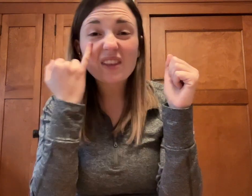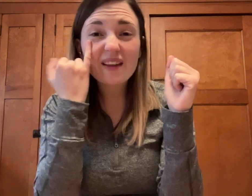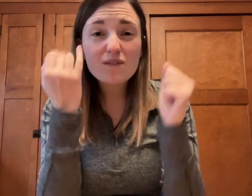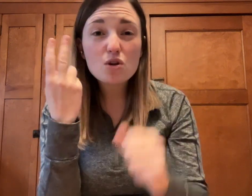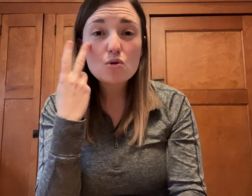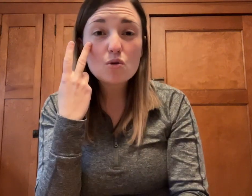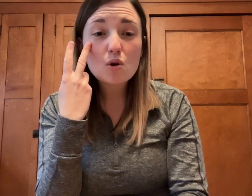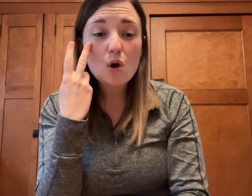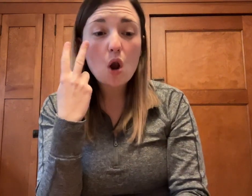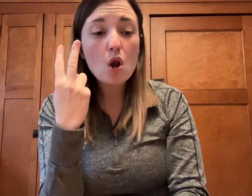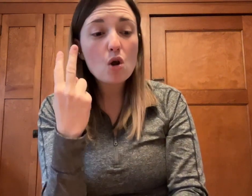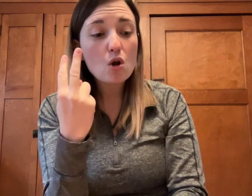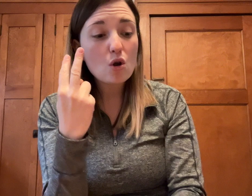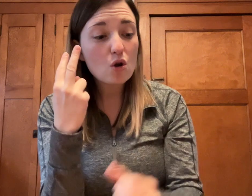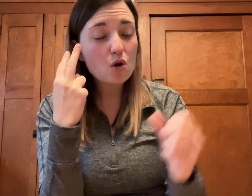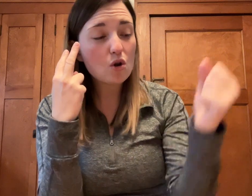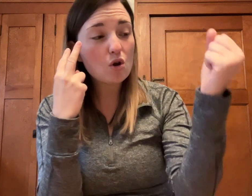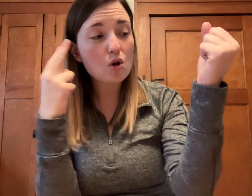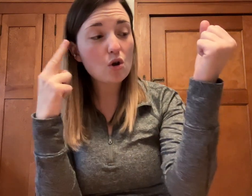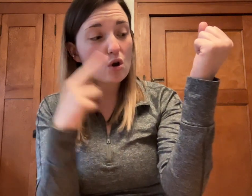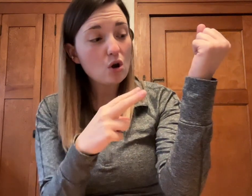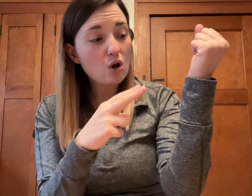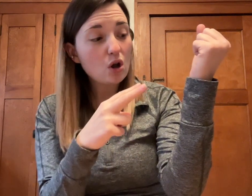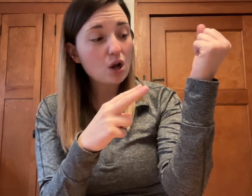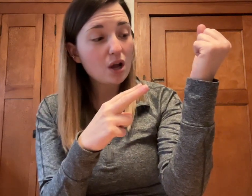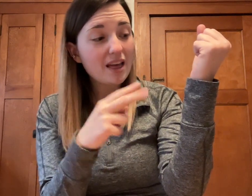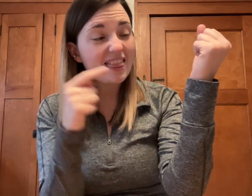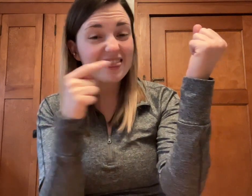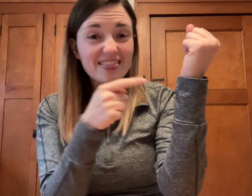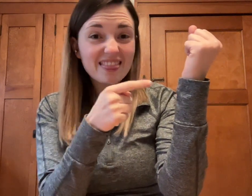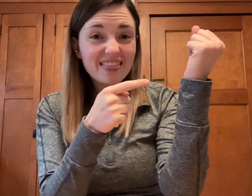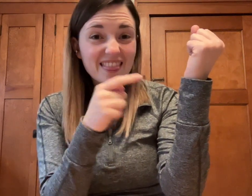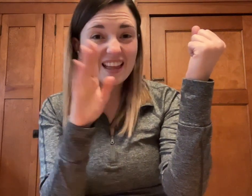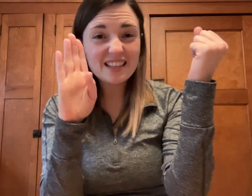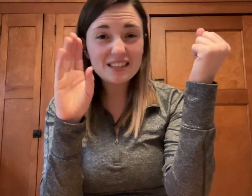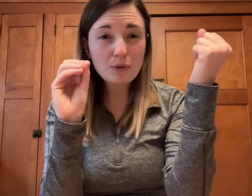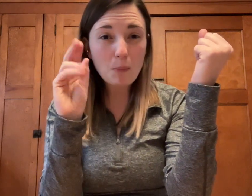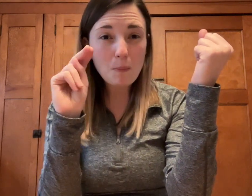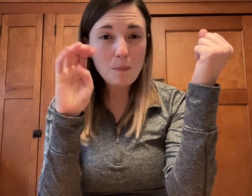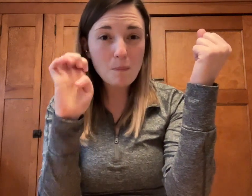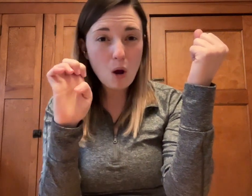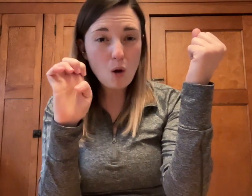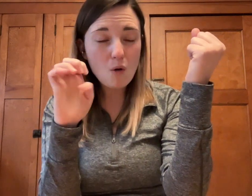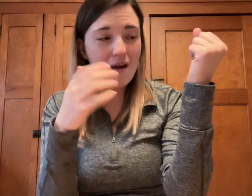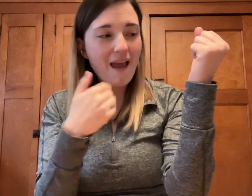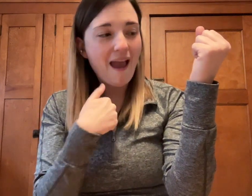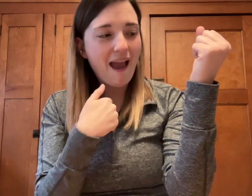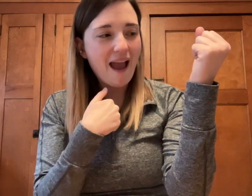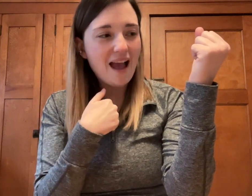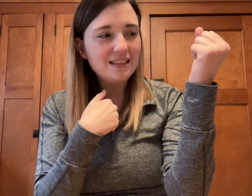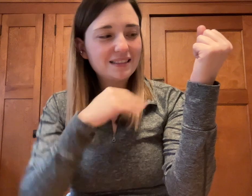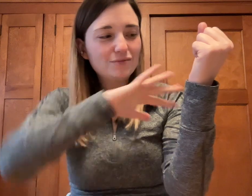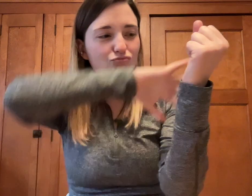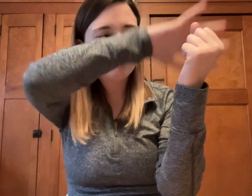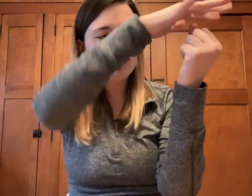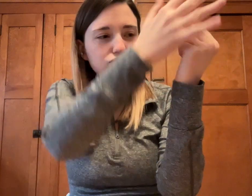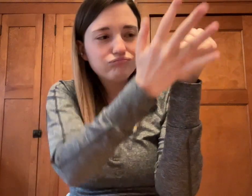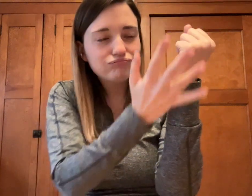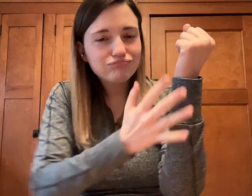here, if I look at this bone is going to be surrounded by a sleeve or a membrane that's called the periosteum. Now, what's the purpose, or what do you think we